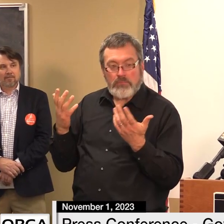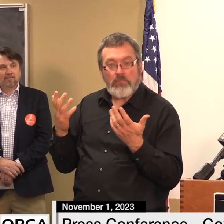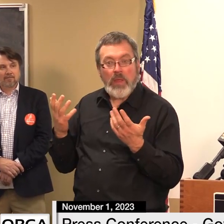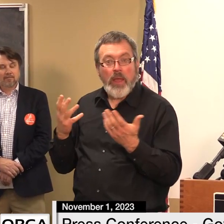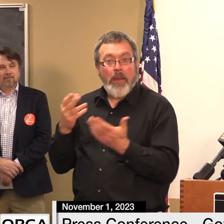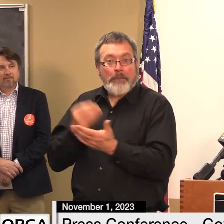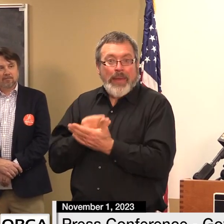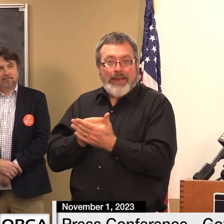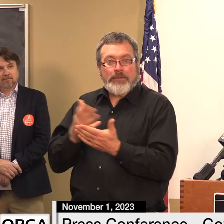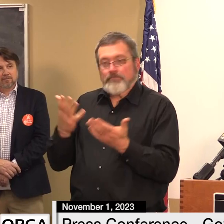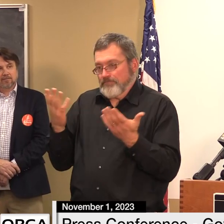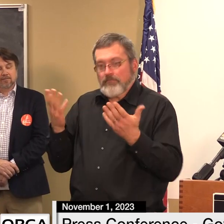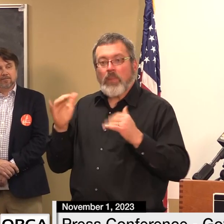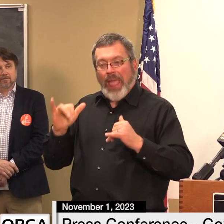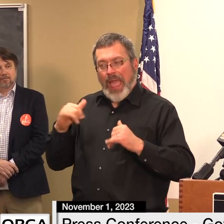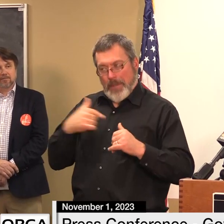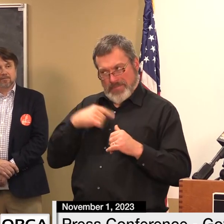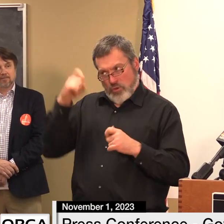hear that